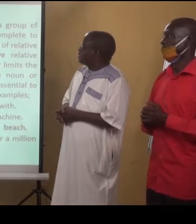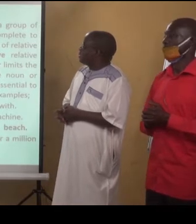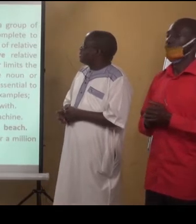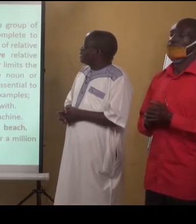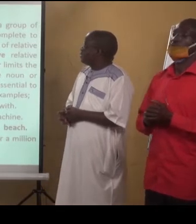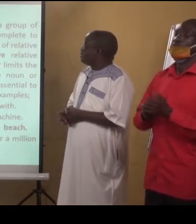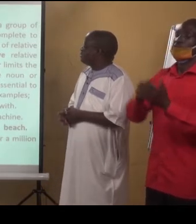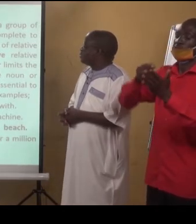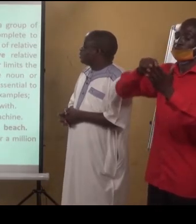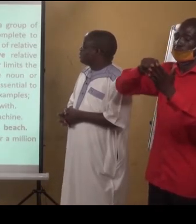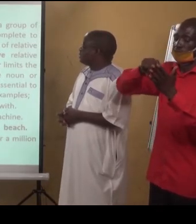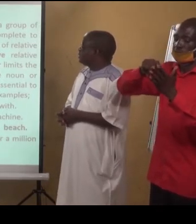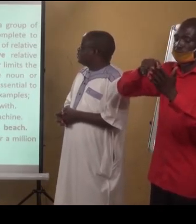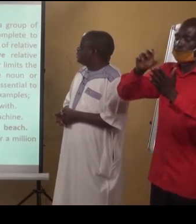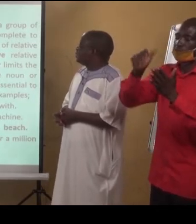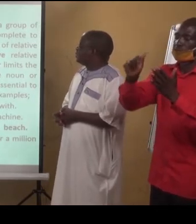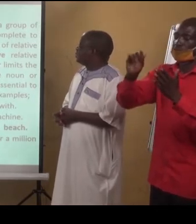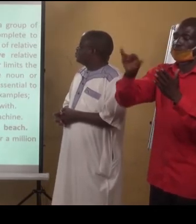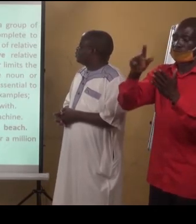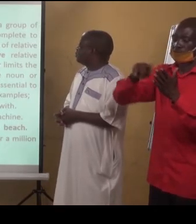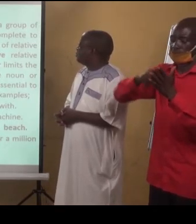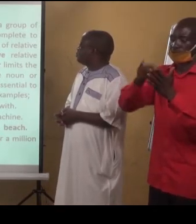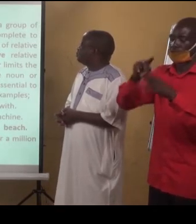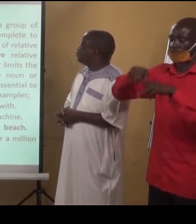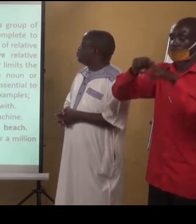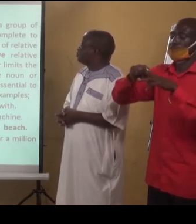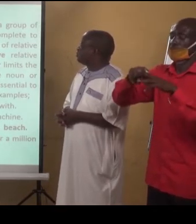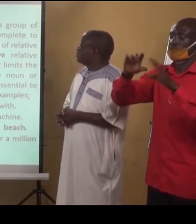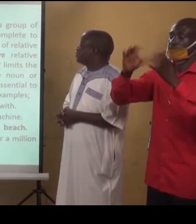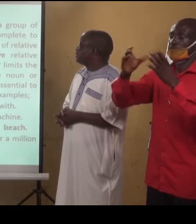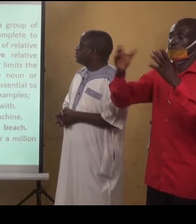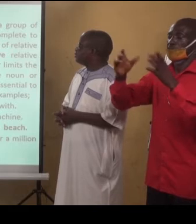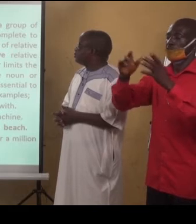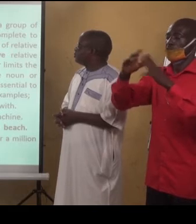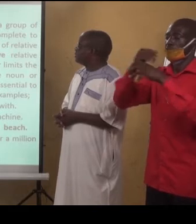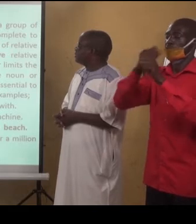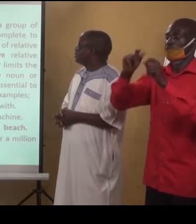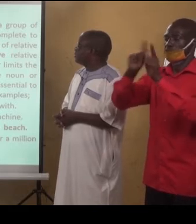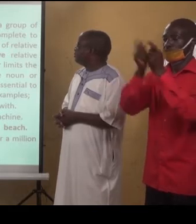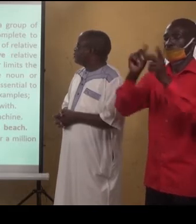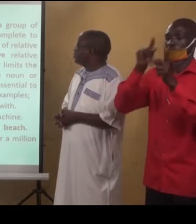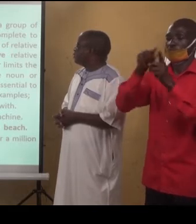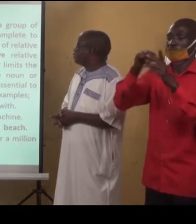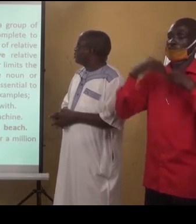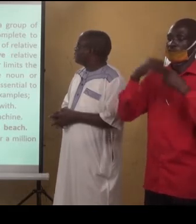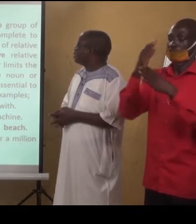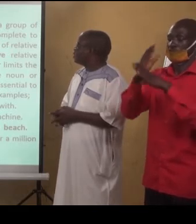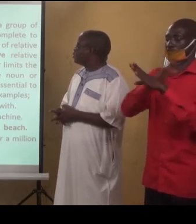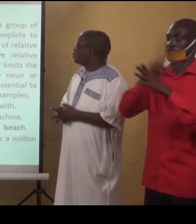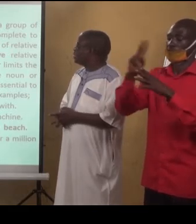We said the adjectival clause is a dependent clause made up of a group of words having a subject and a verb,